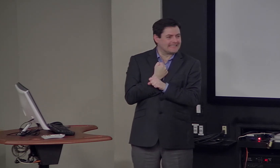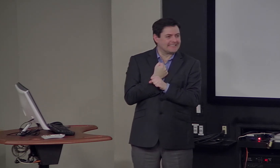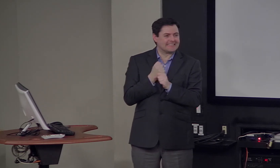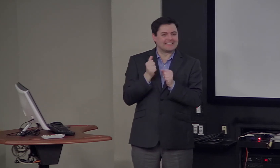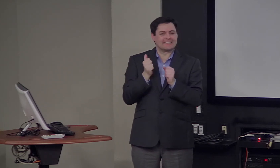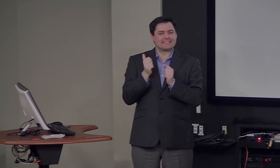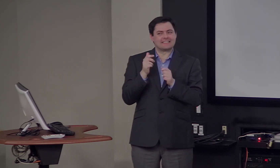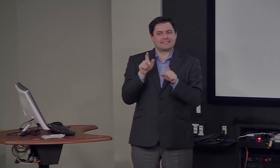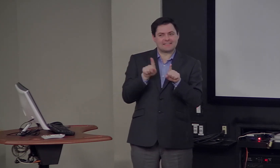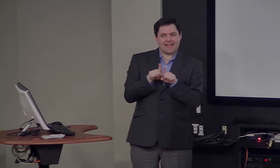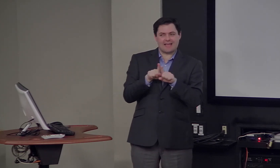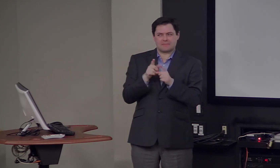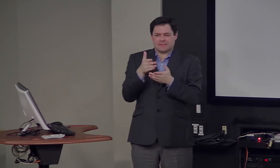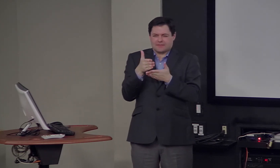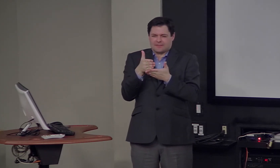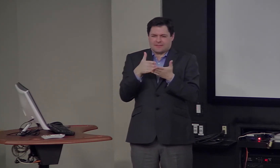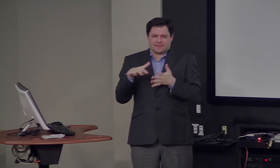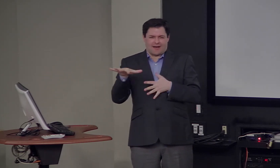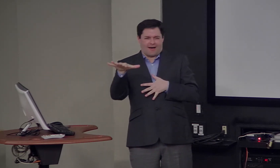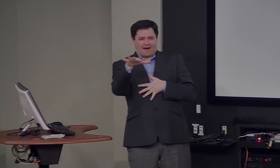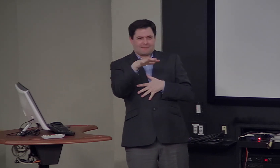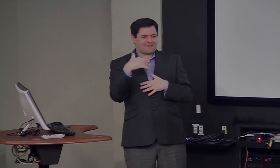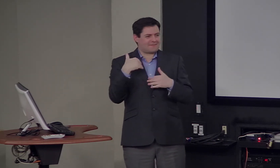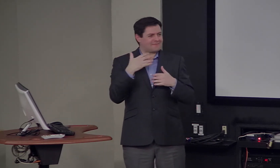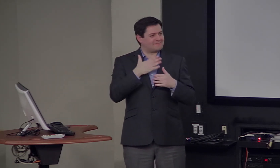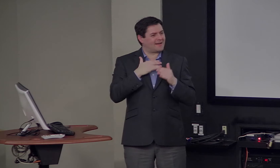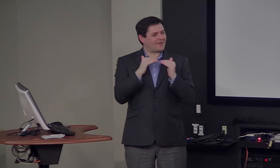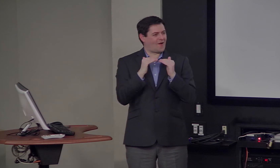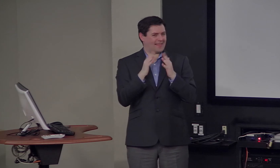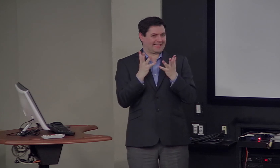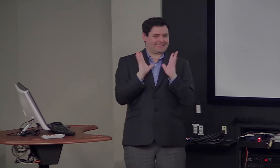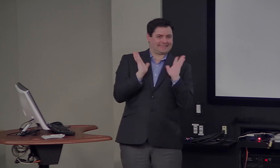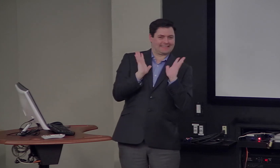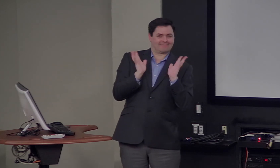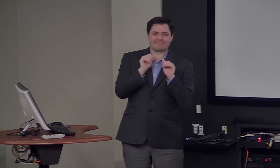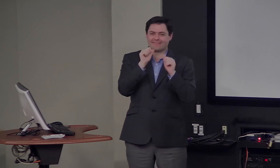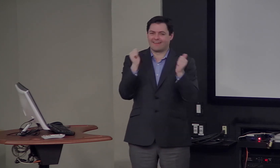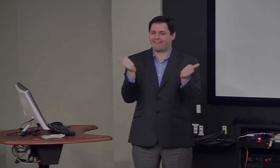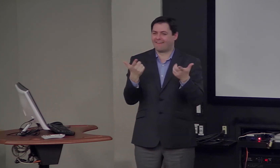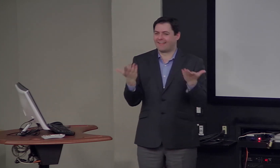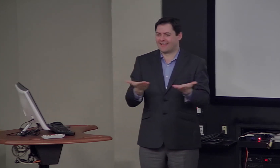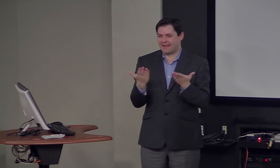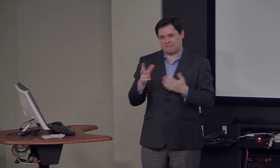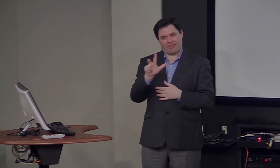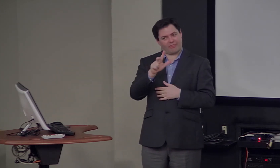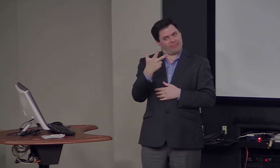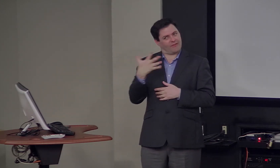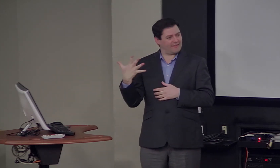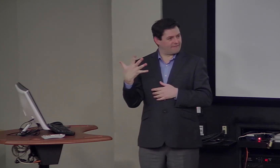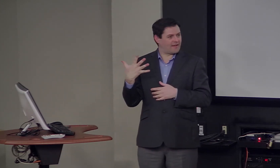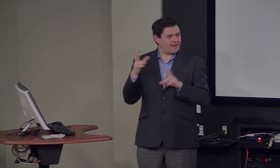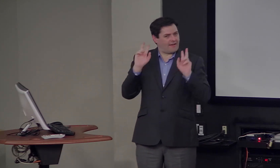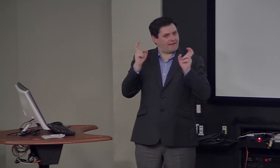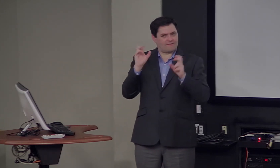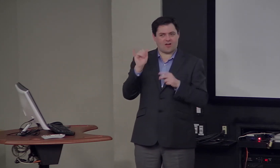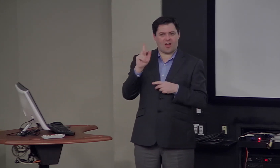believing at this point I'm on the wrong side of that 35. I'm looking in the audience, and I'm guessing some of my colleagues who are not all here are as